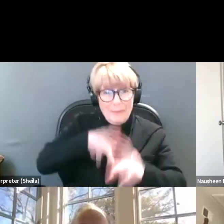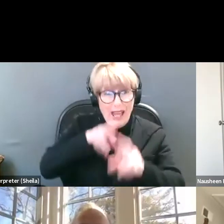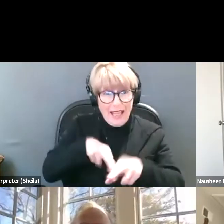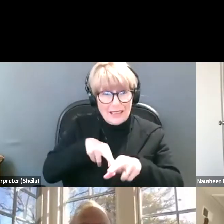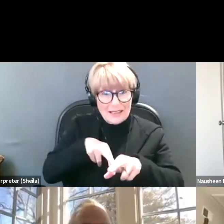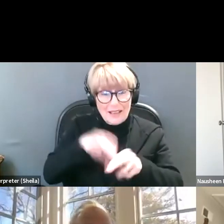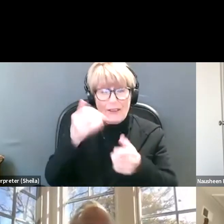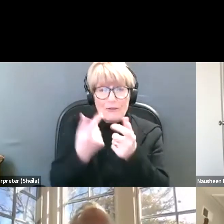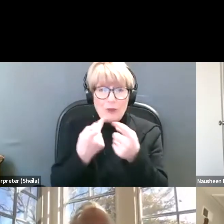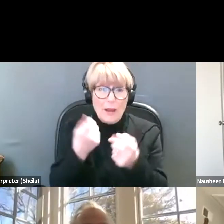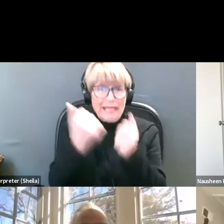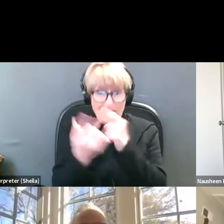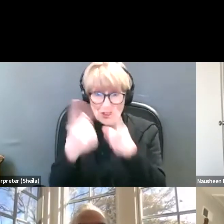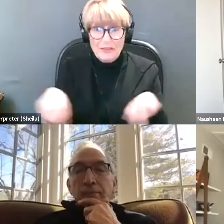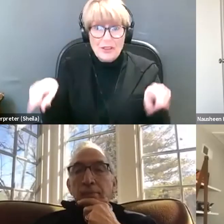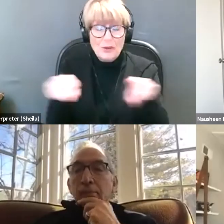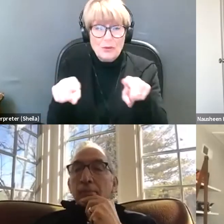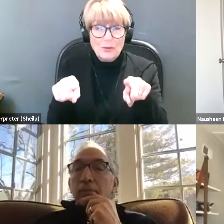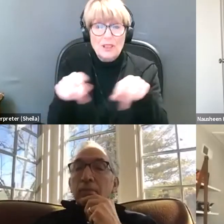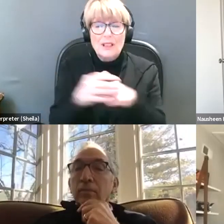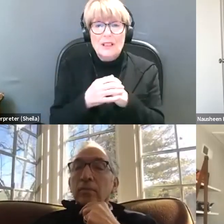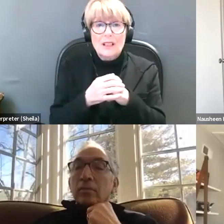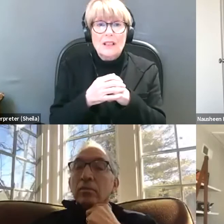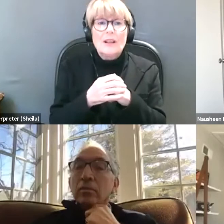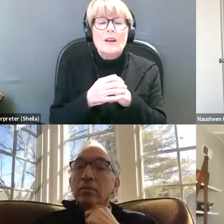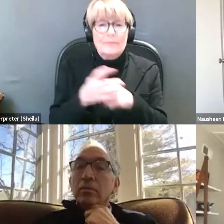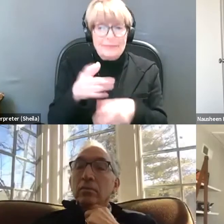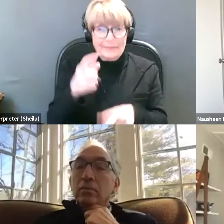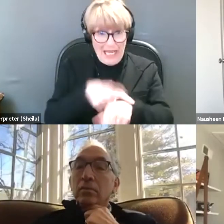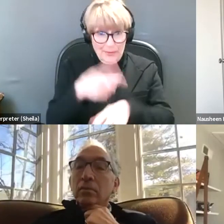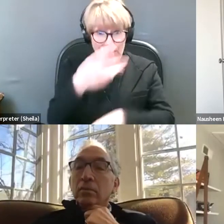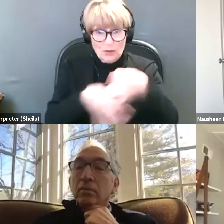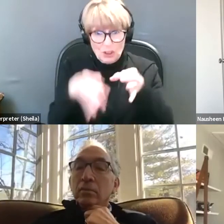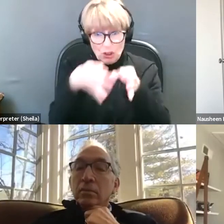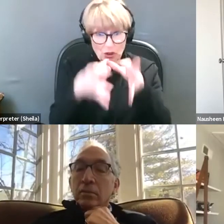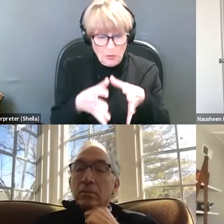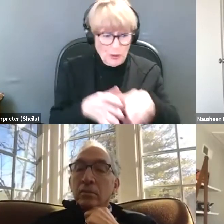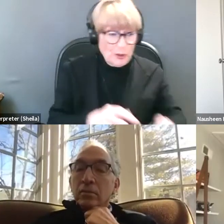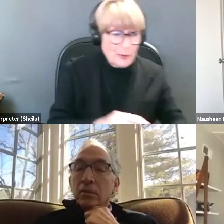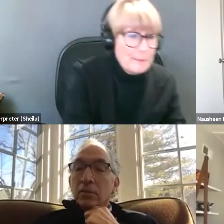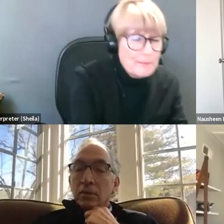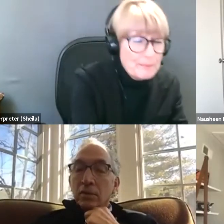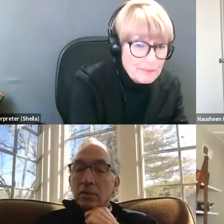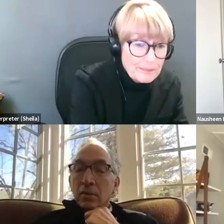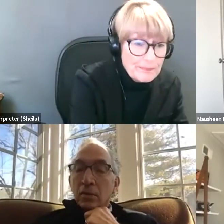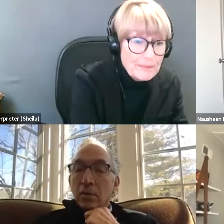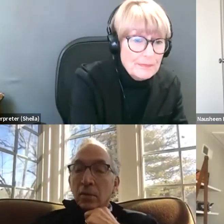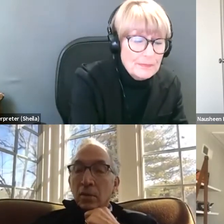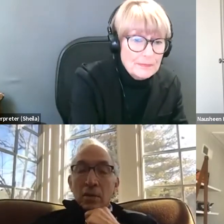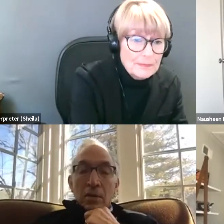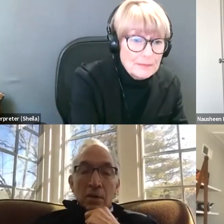each of you, but we have 15 minutes left for questions and answers. And so I